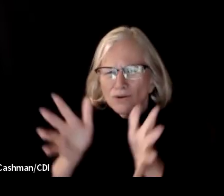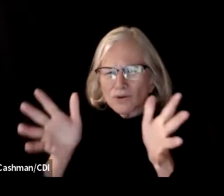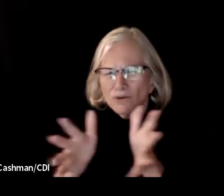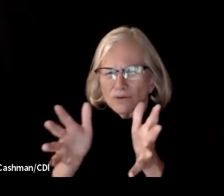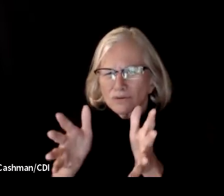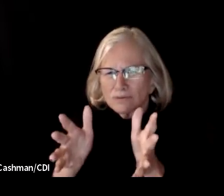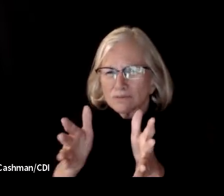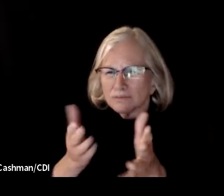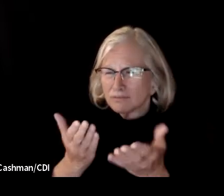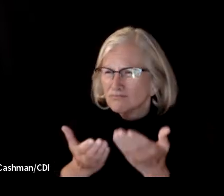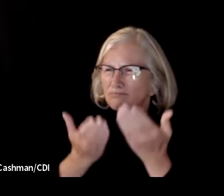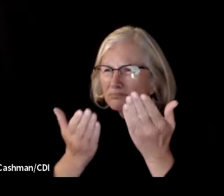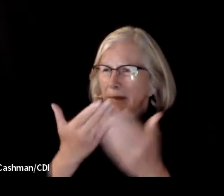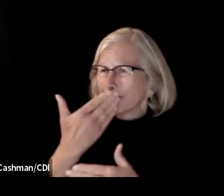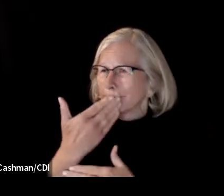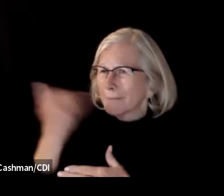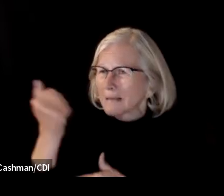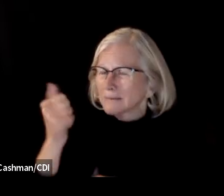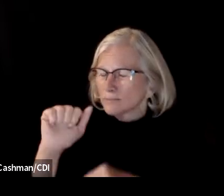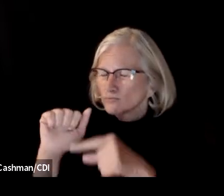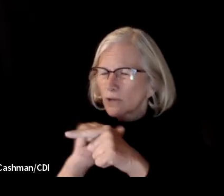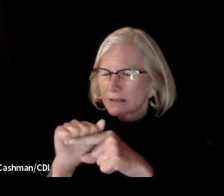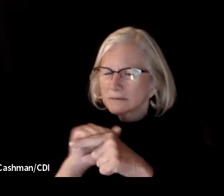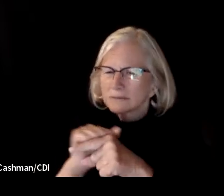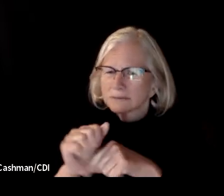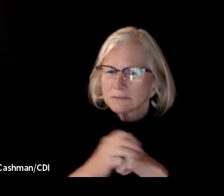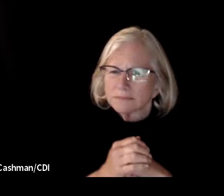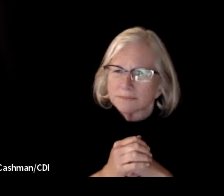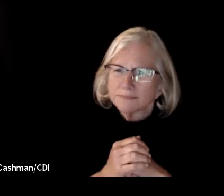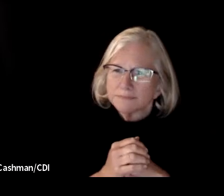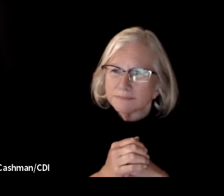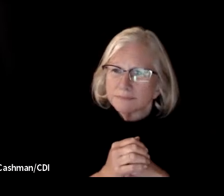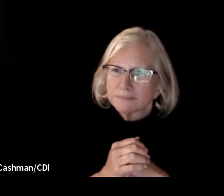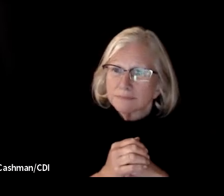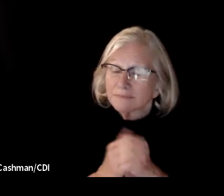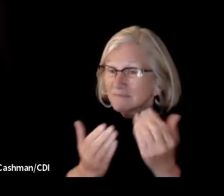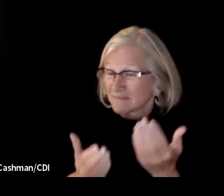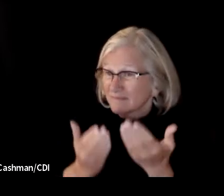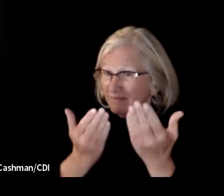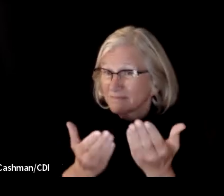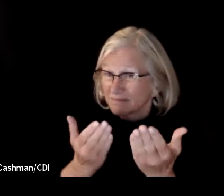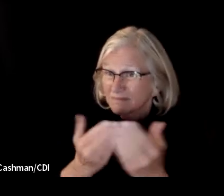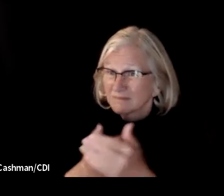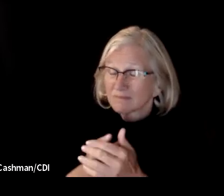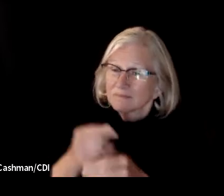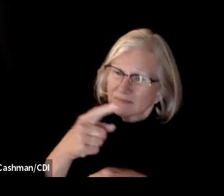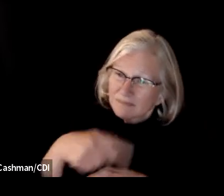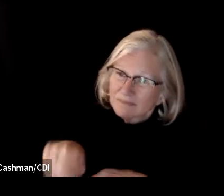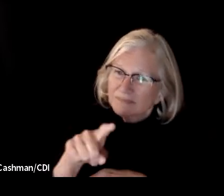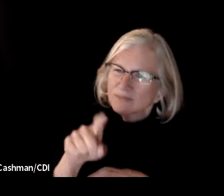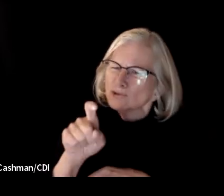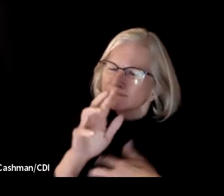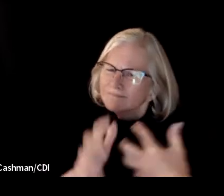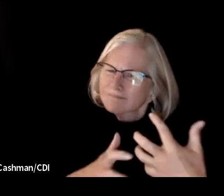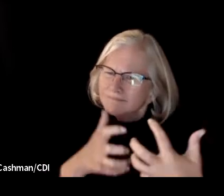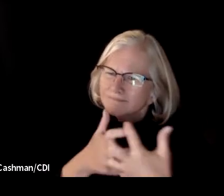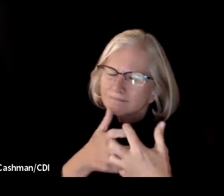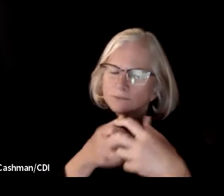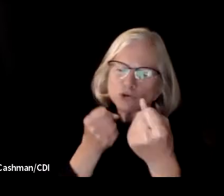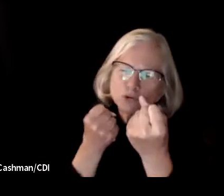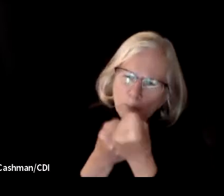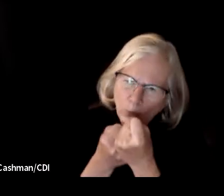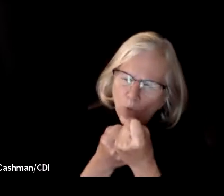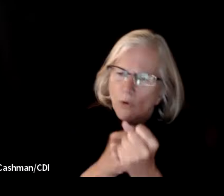learning. These recommendations are designed to support local school boards and school leaders as they